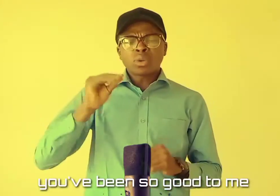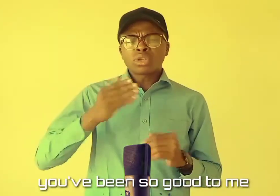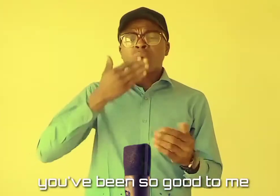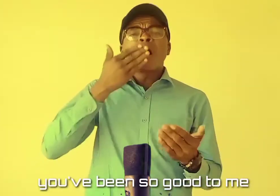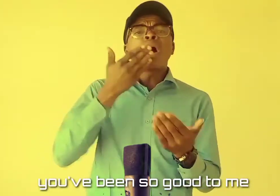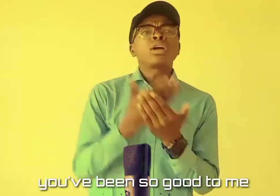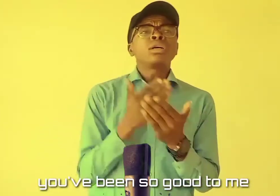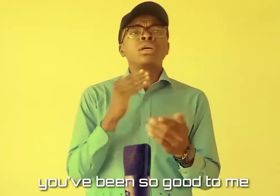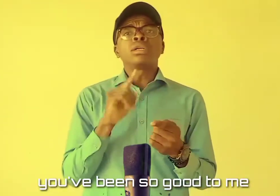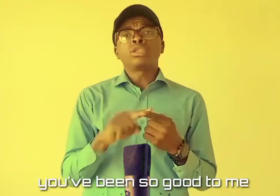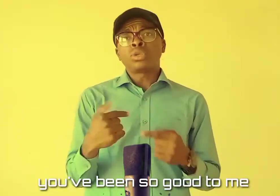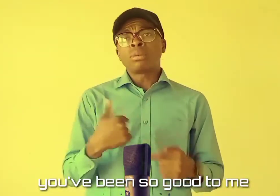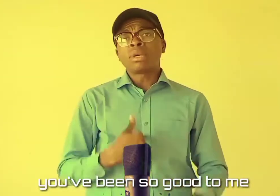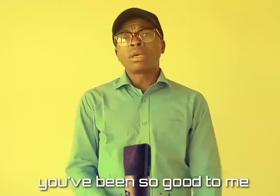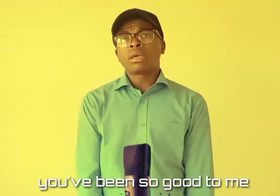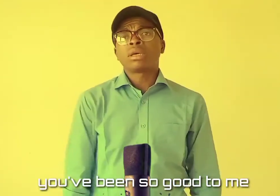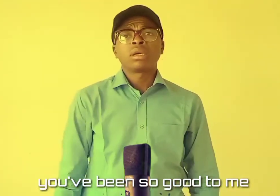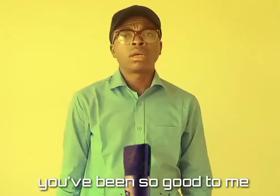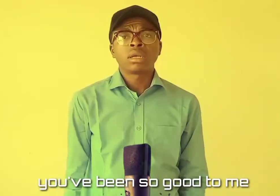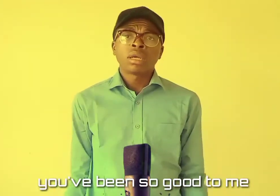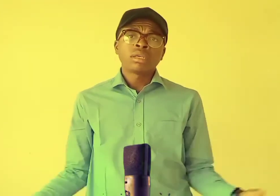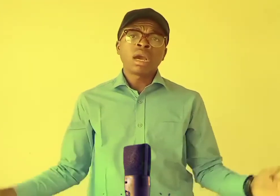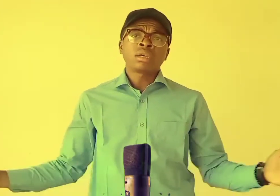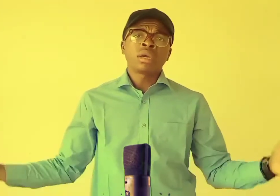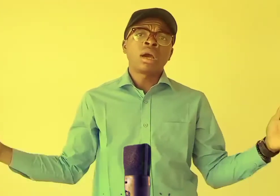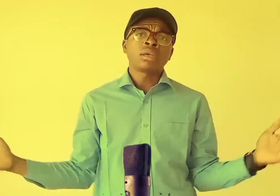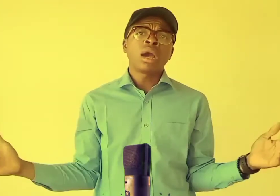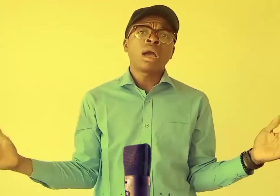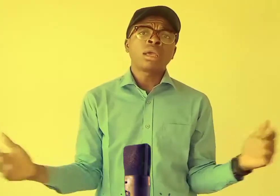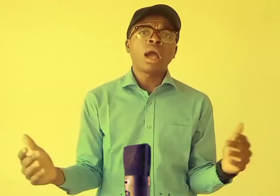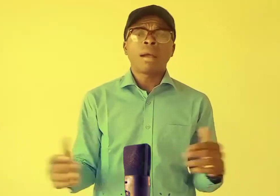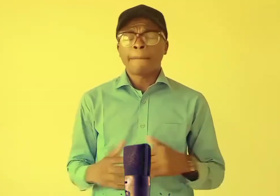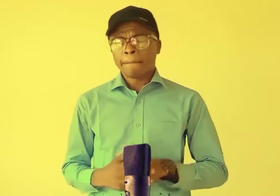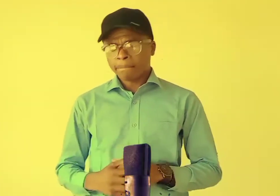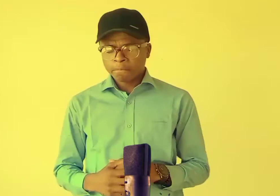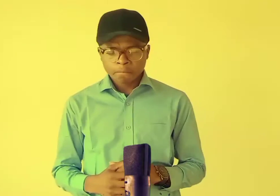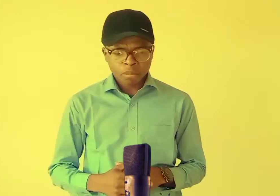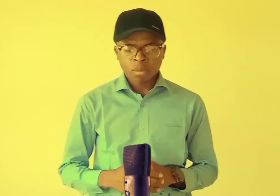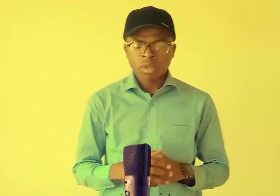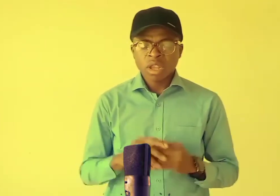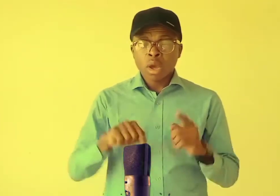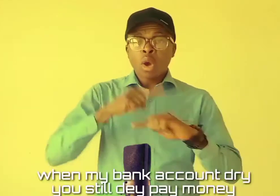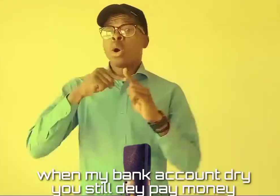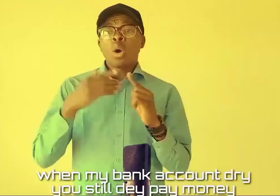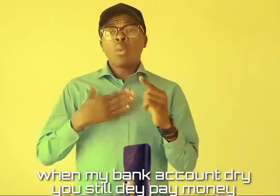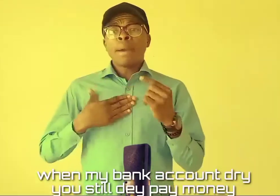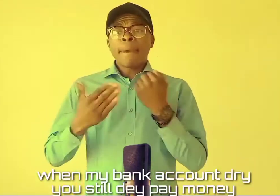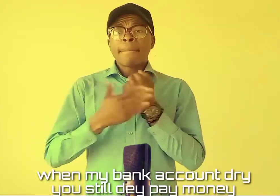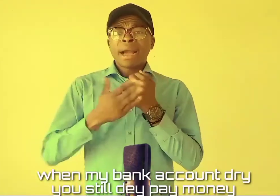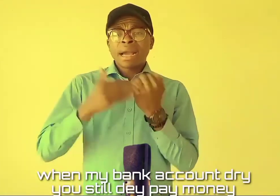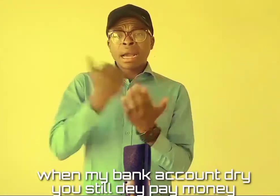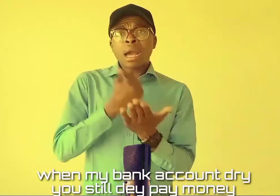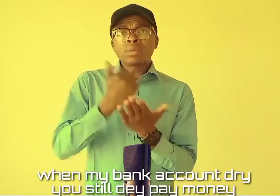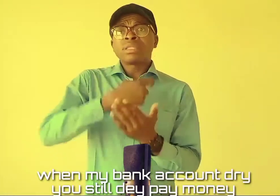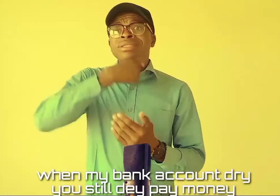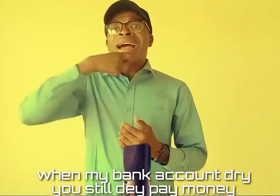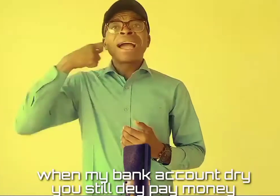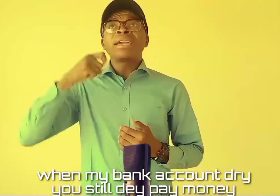so good to me. Yeah, yeah, yeah. So good. When my bank account to dry,